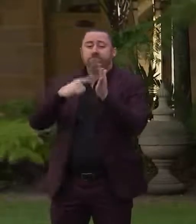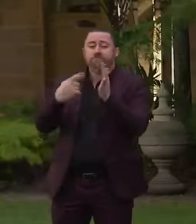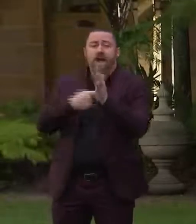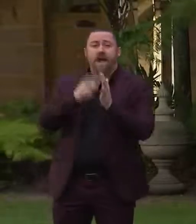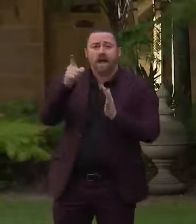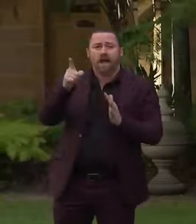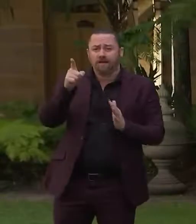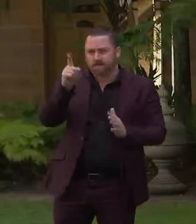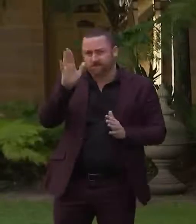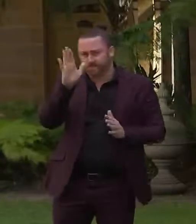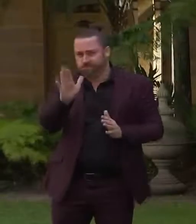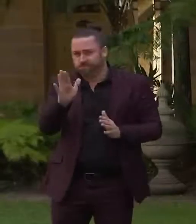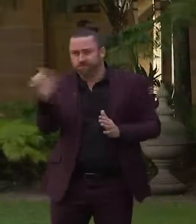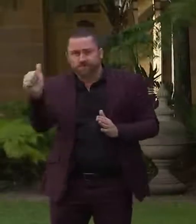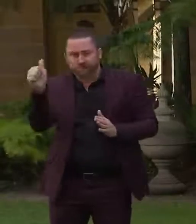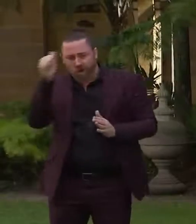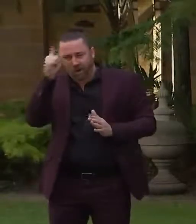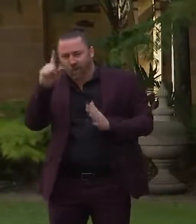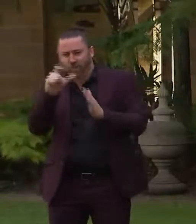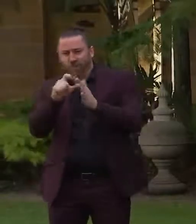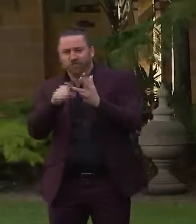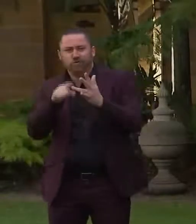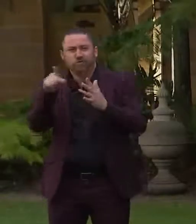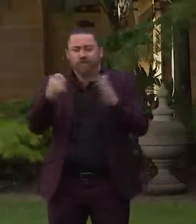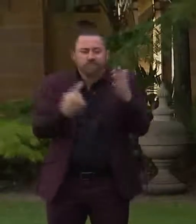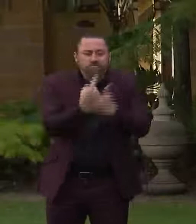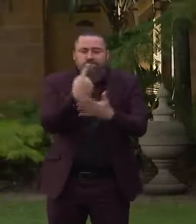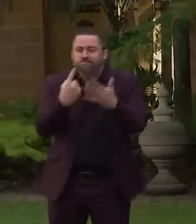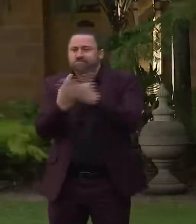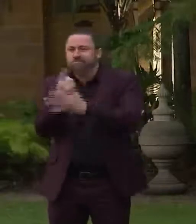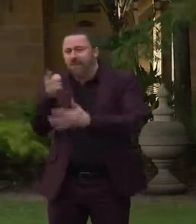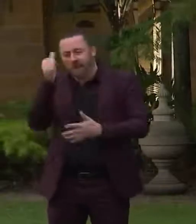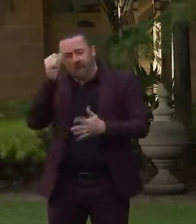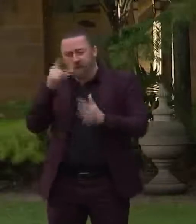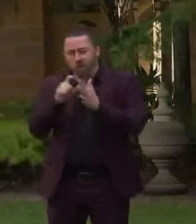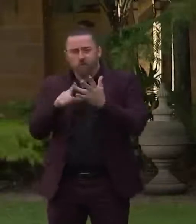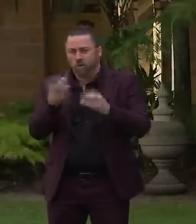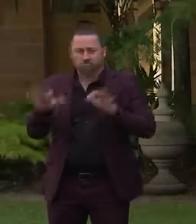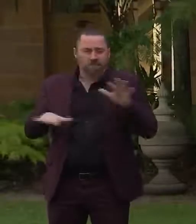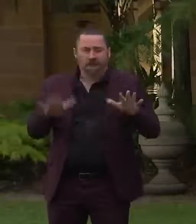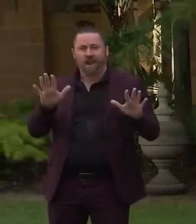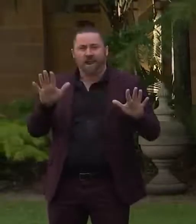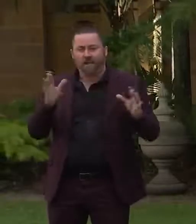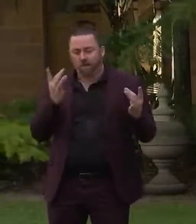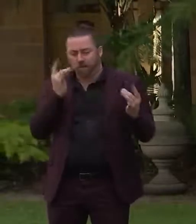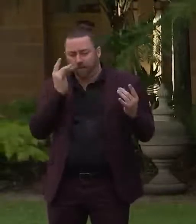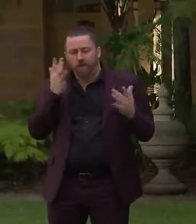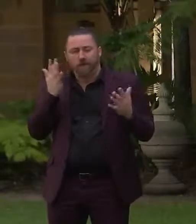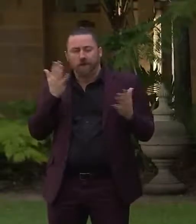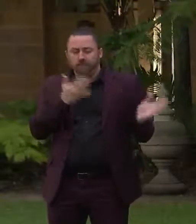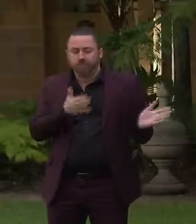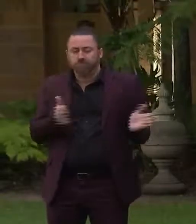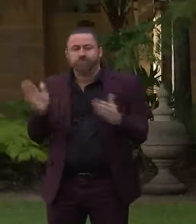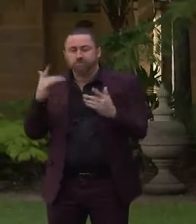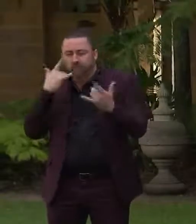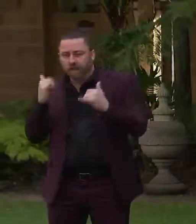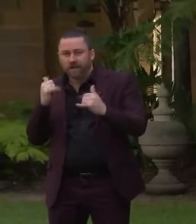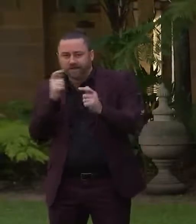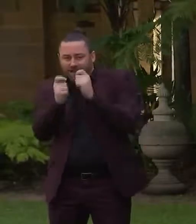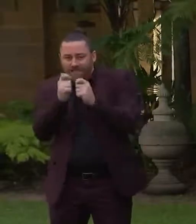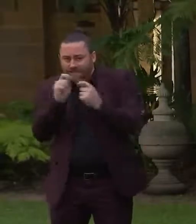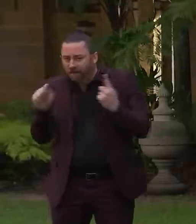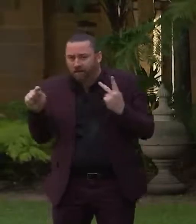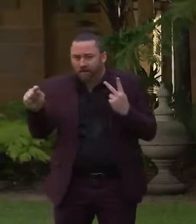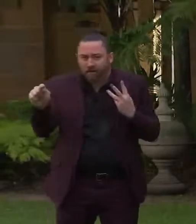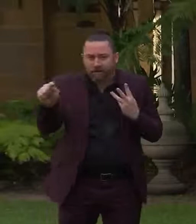very well practiced at this. They've had other situations like this, so they immediately acted to go and test everyone who could